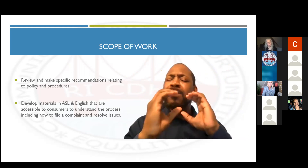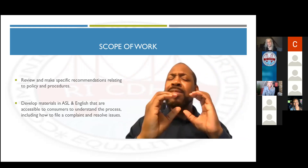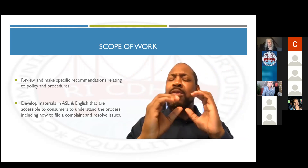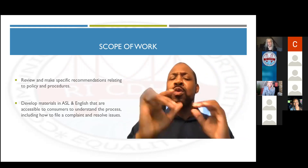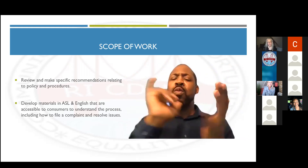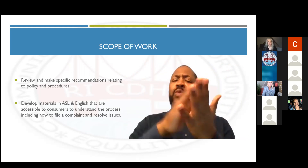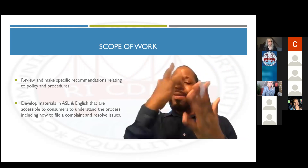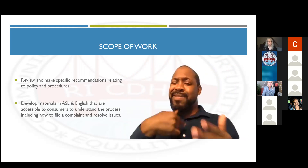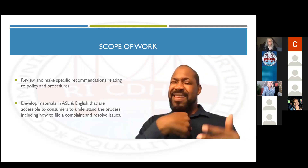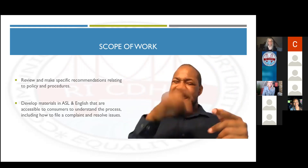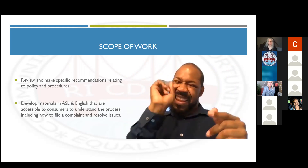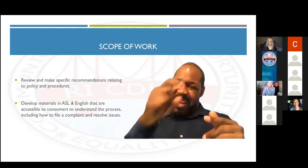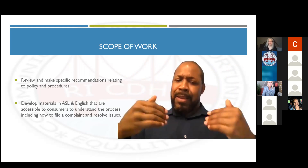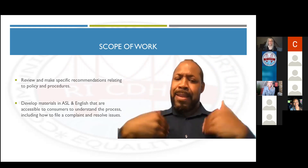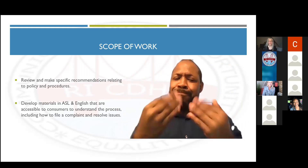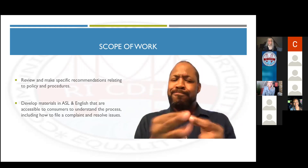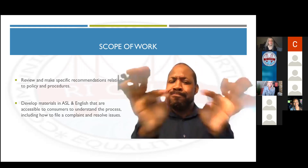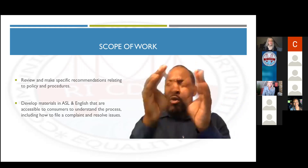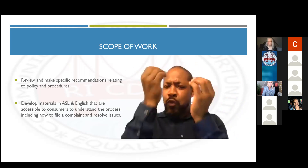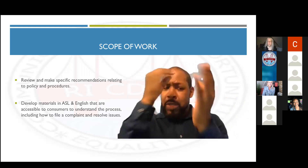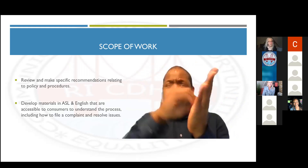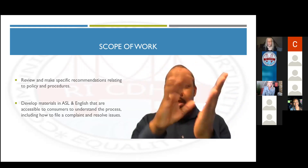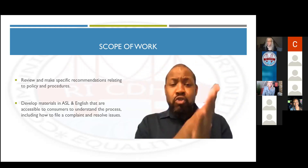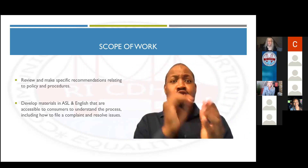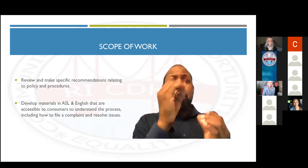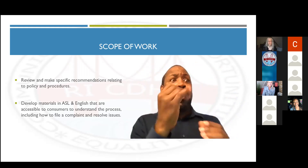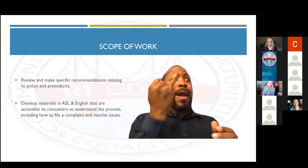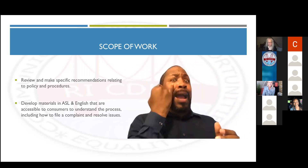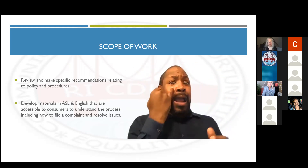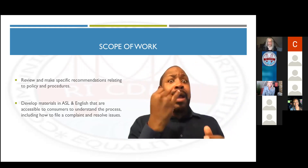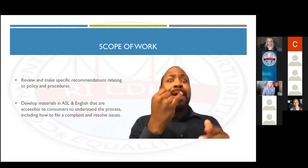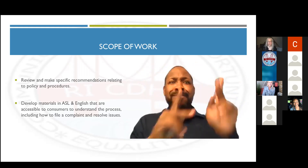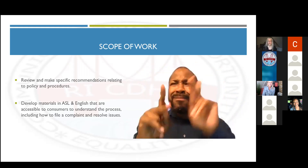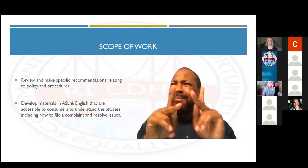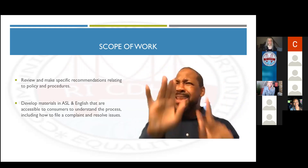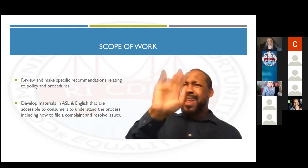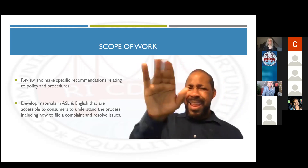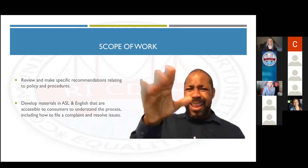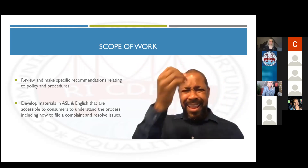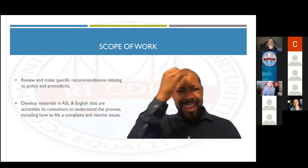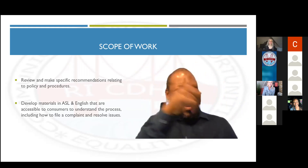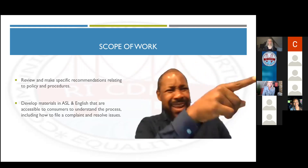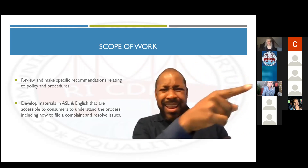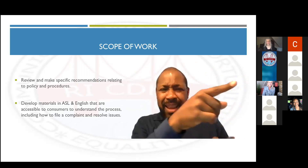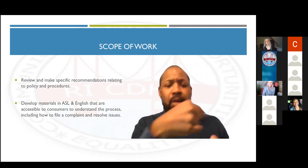not done what we've asked. If there's no documentation, there's no proof of that, and it looks like it's all verbal and